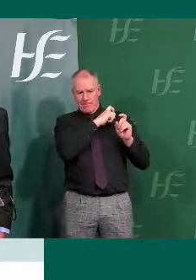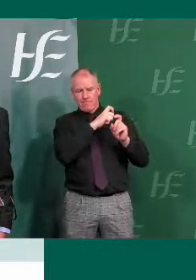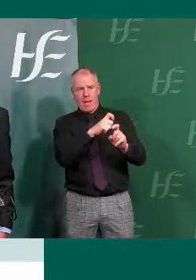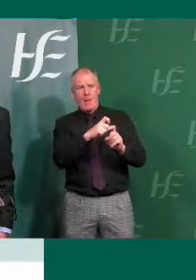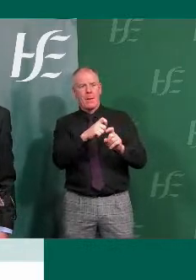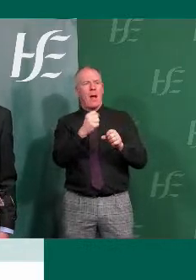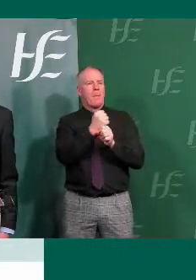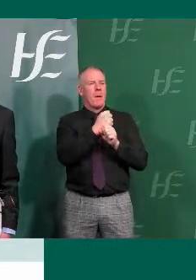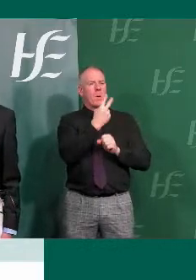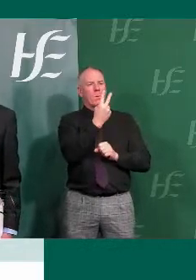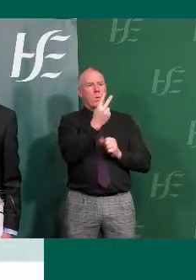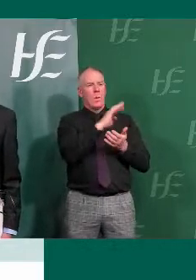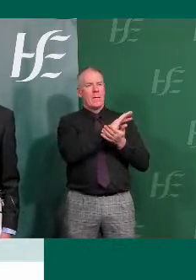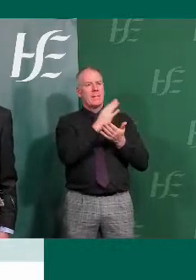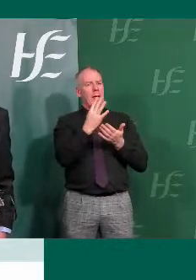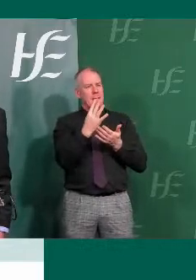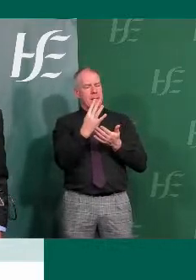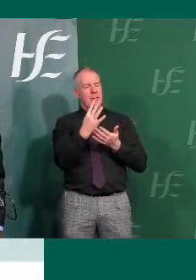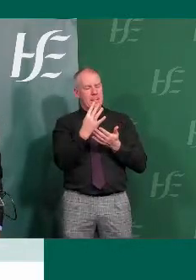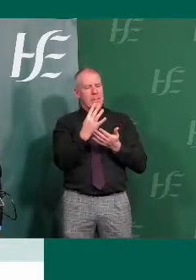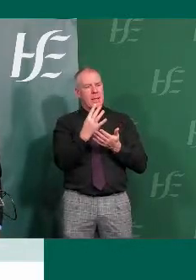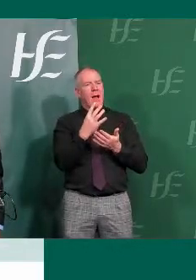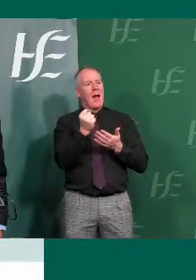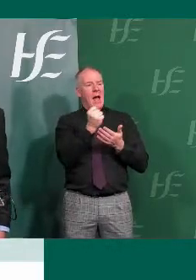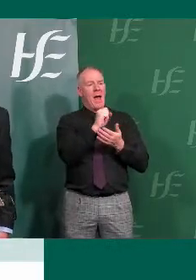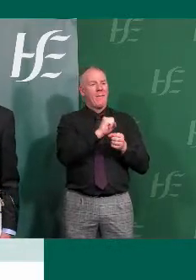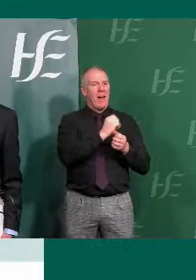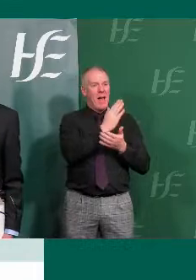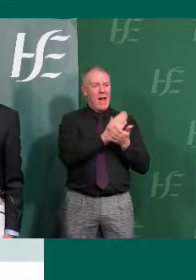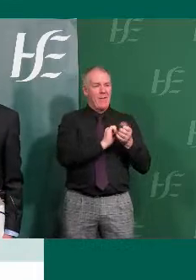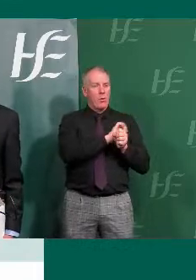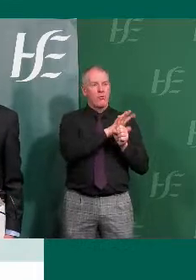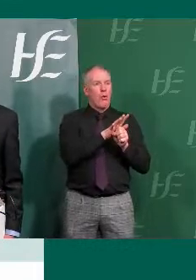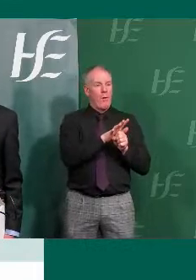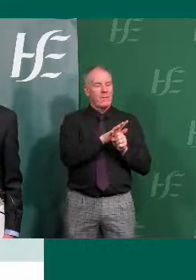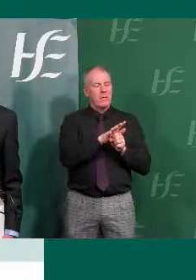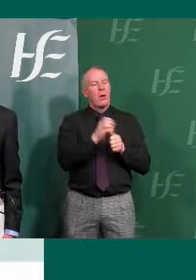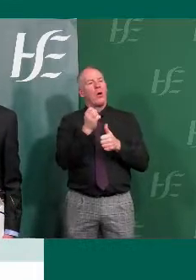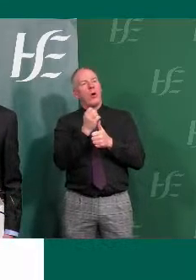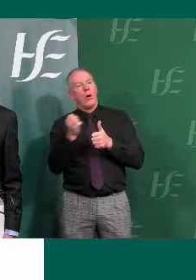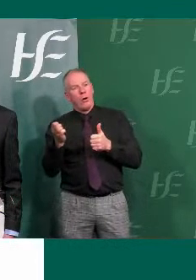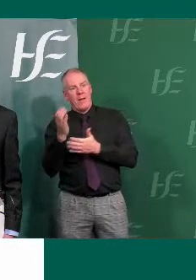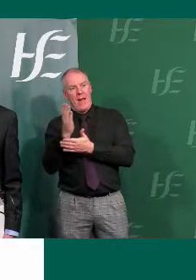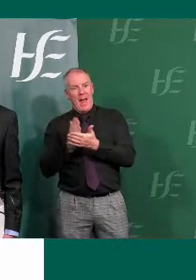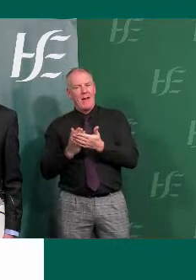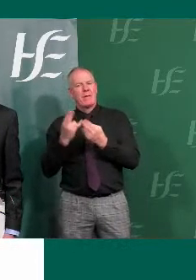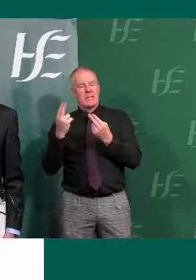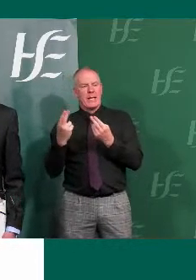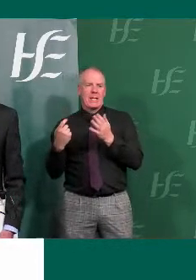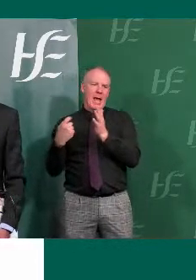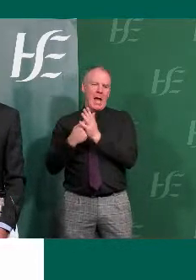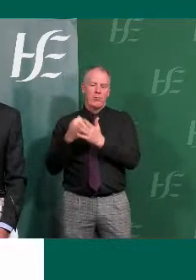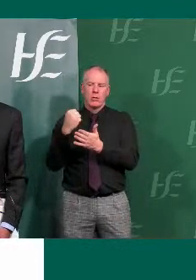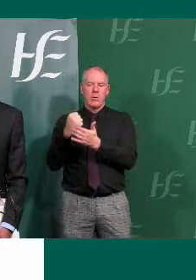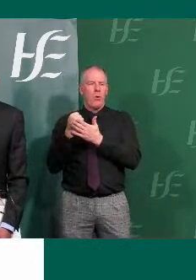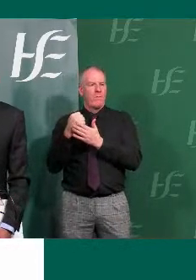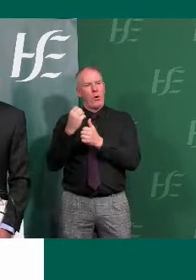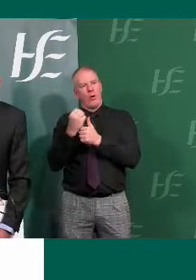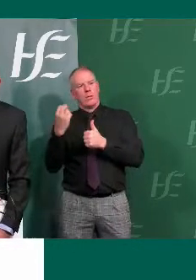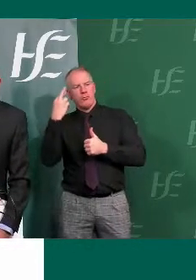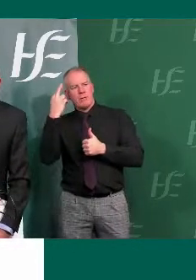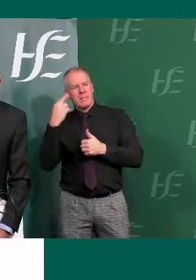about 219, half of whom have COVID-19, the other half needing support for other respiratory conditions.